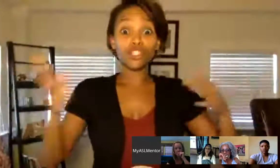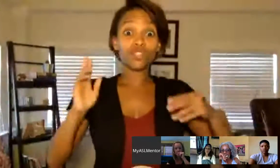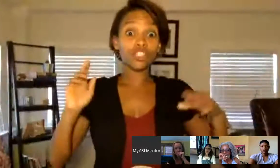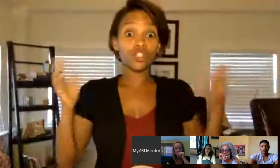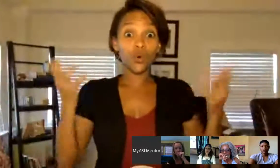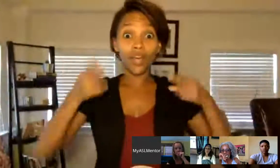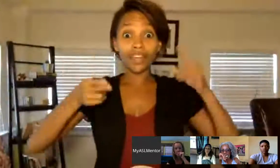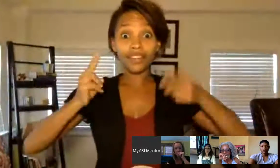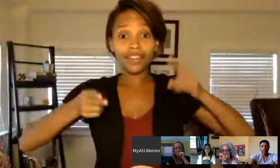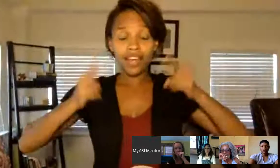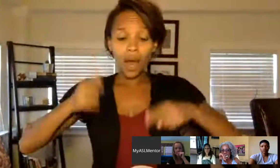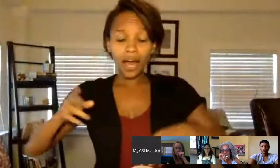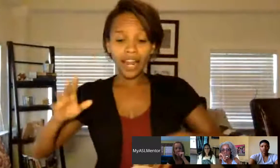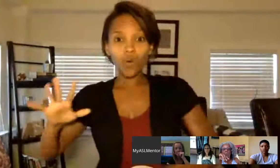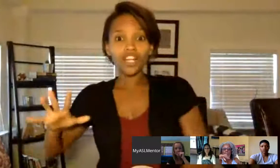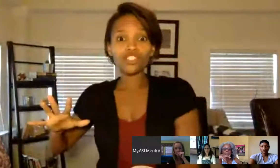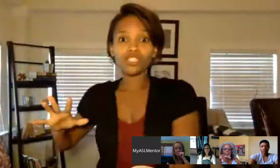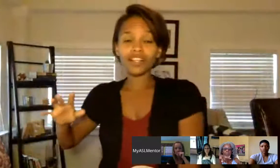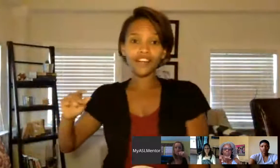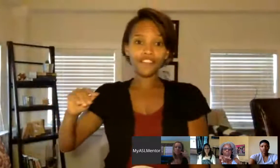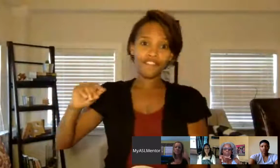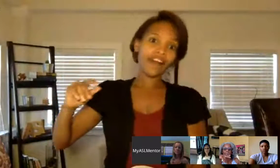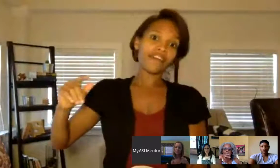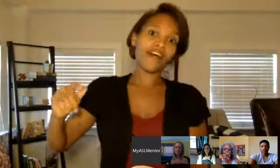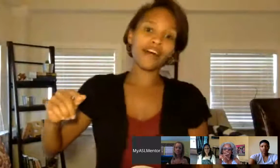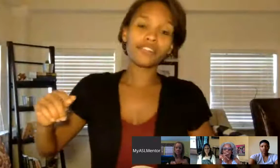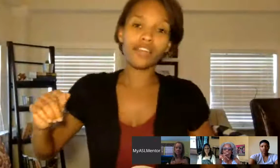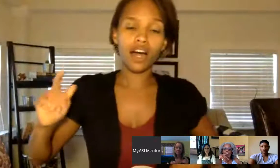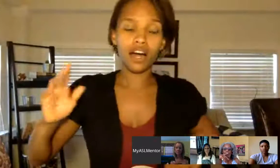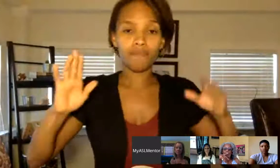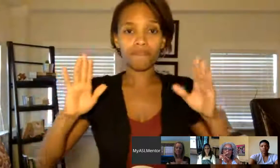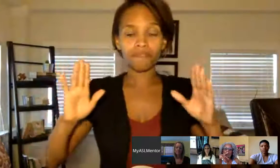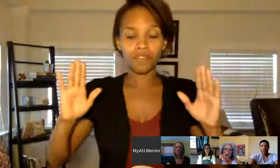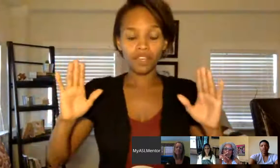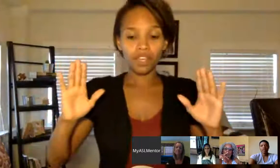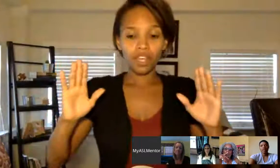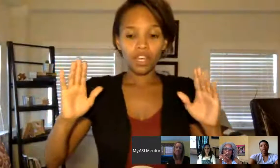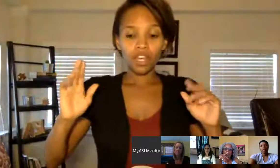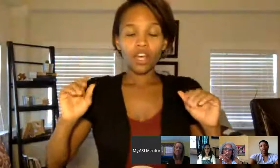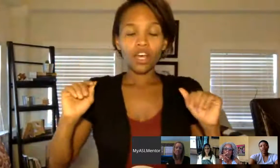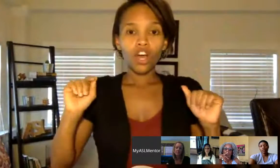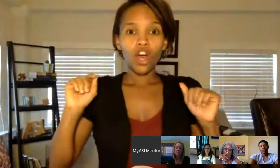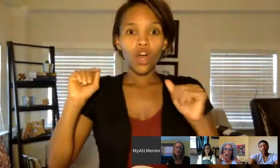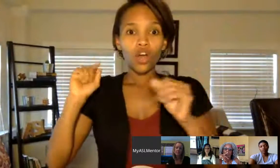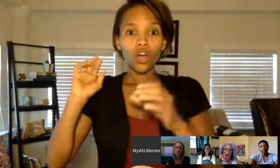everybody's using join, and I want to just clarify that